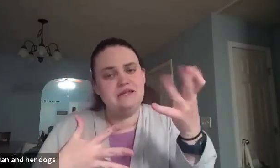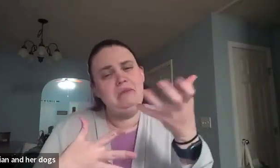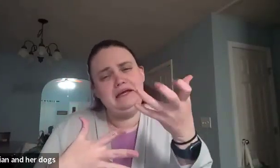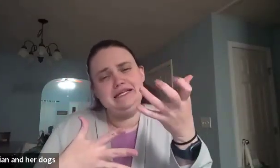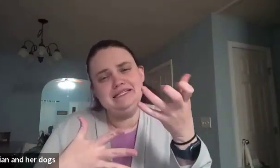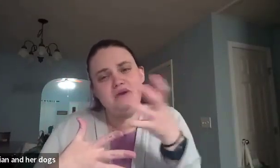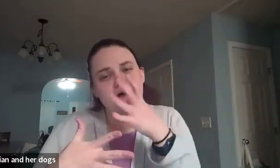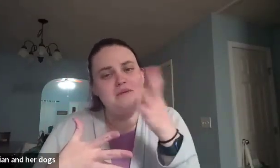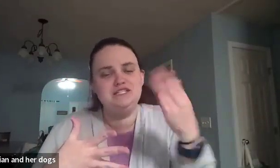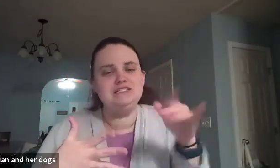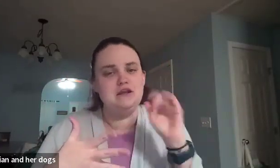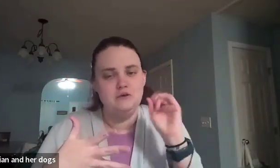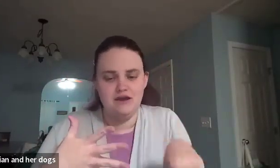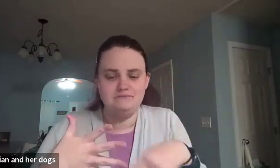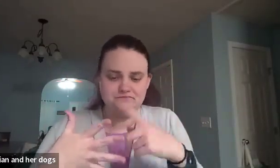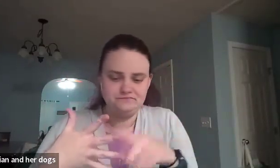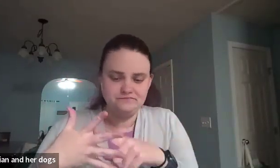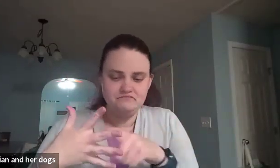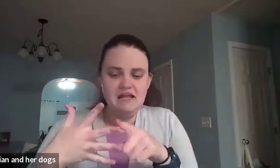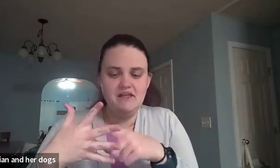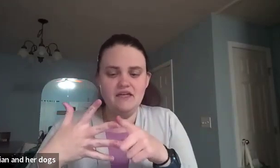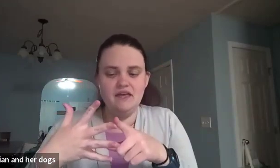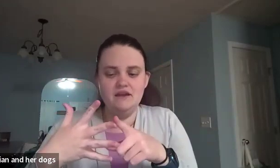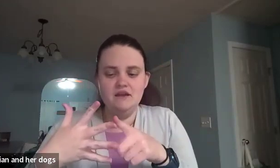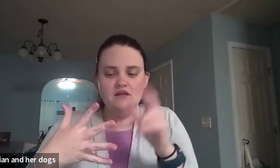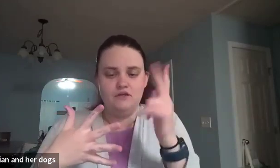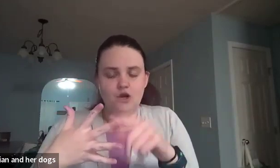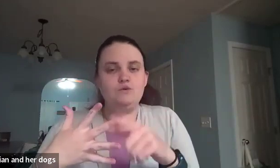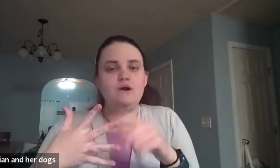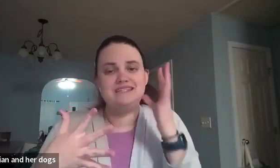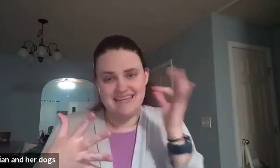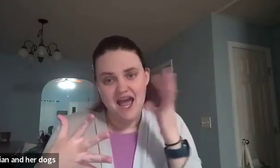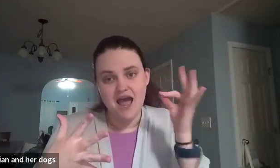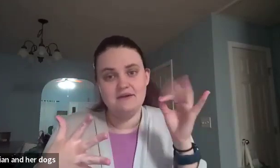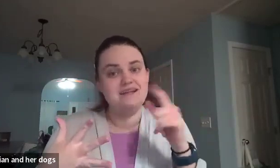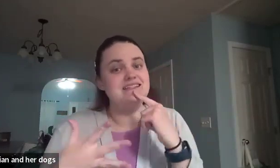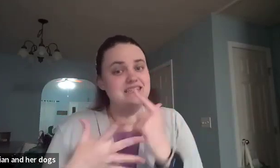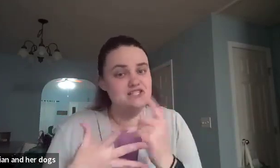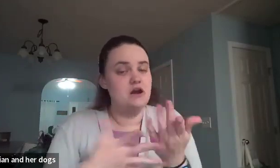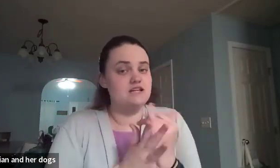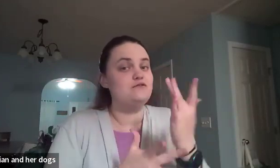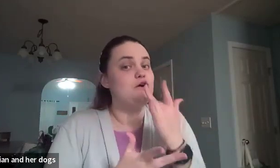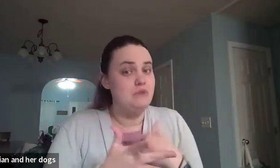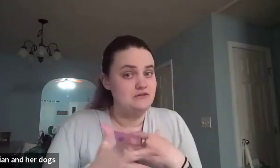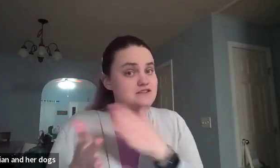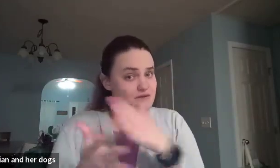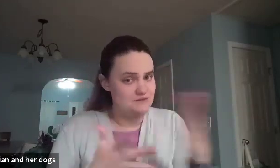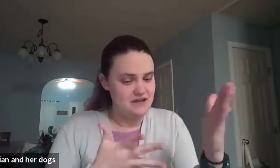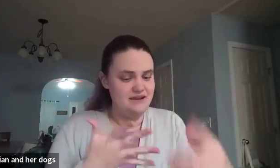was like, "Please, mom," and she said, "Okay." And then the third one was the cat that my sister asked for her birthday, so that was